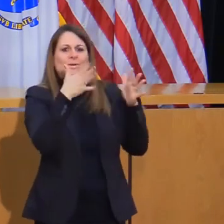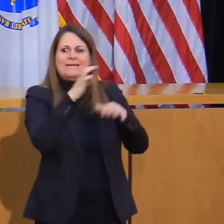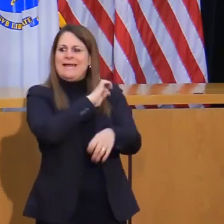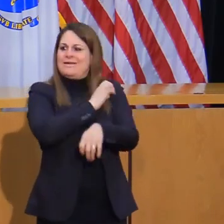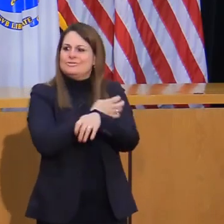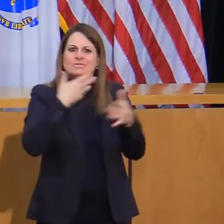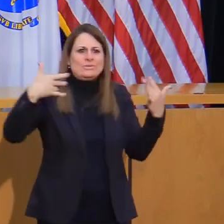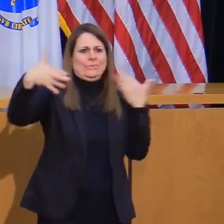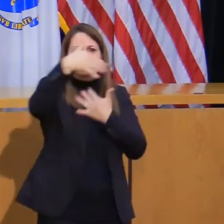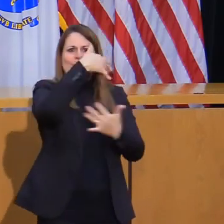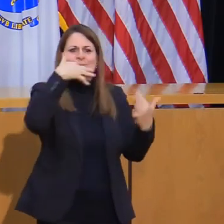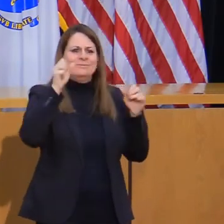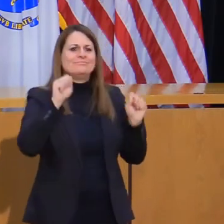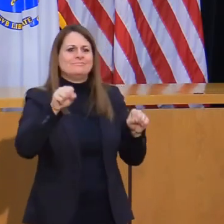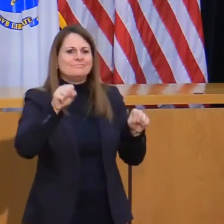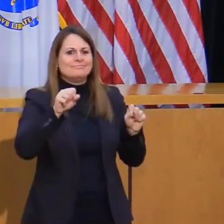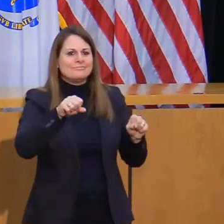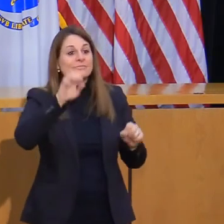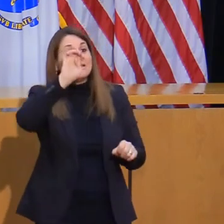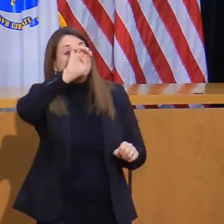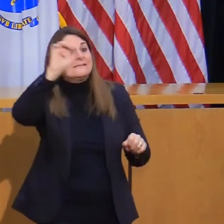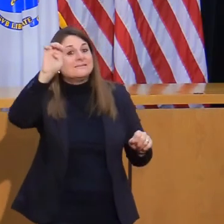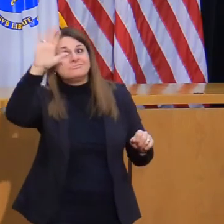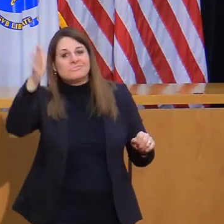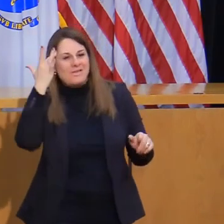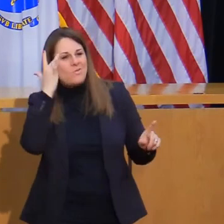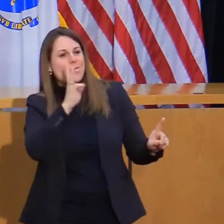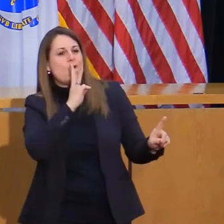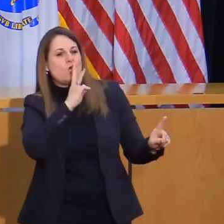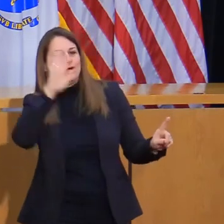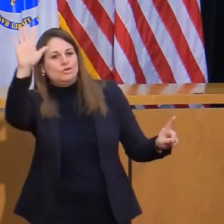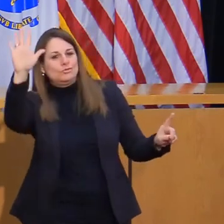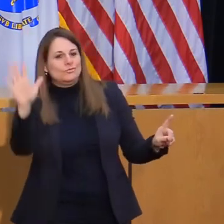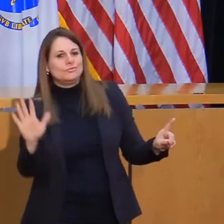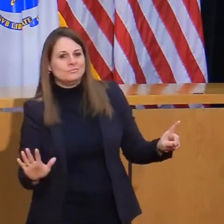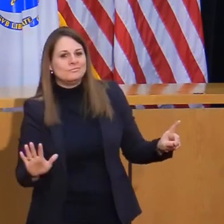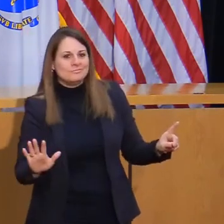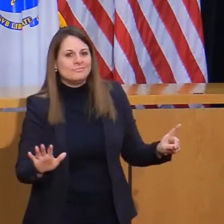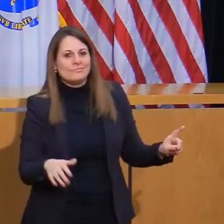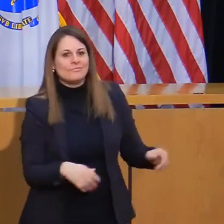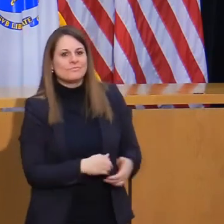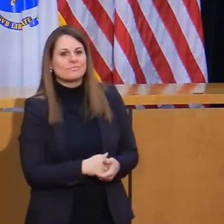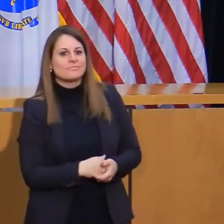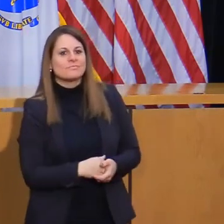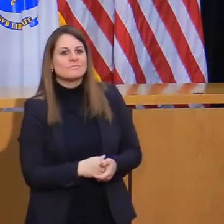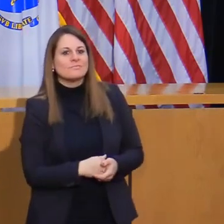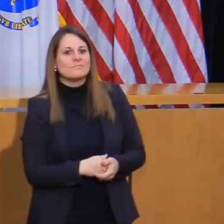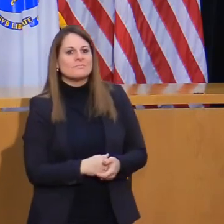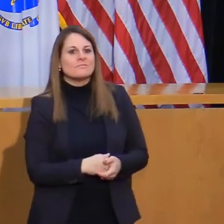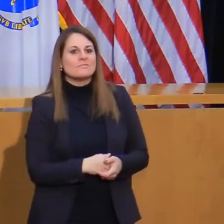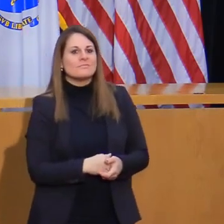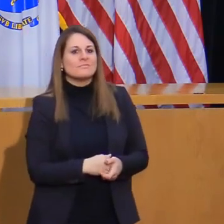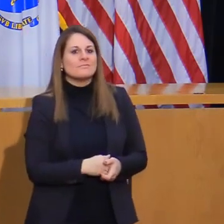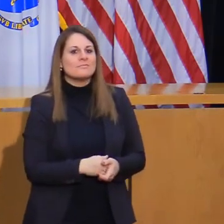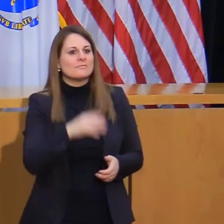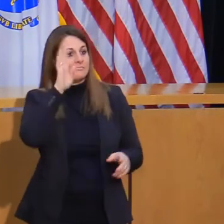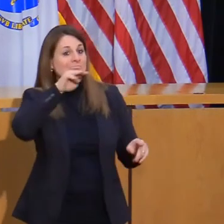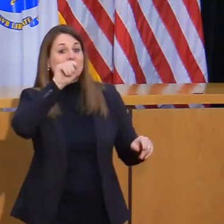do, started, by the way, by the bid that we did, which proved to people you could actually do deep water wind and make it